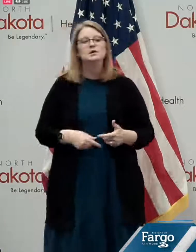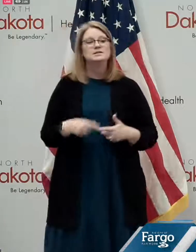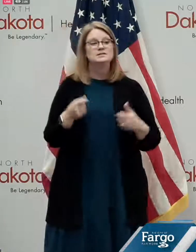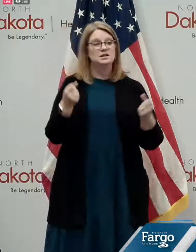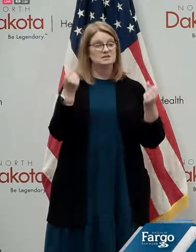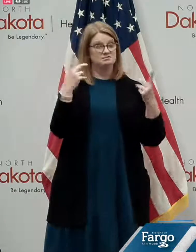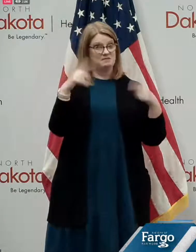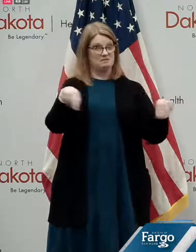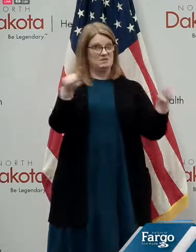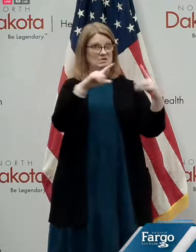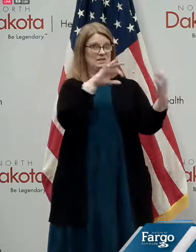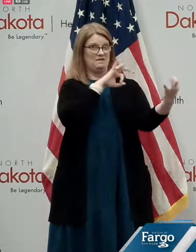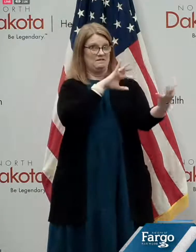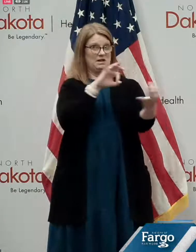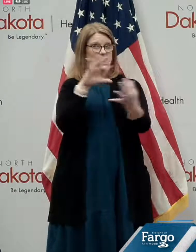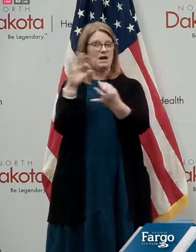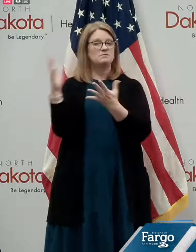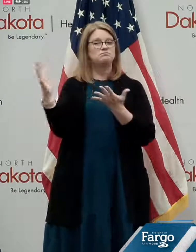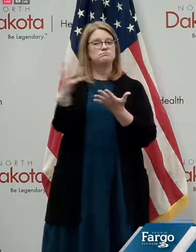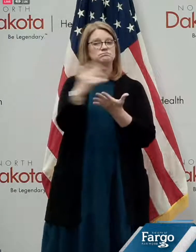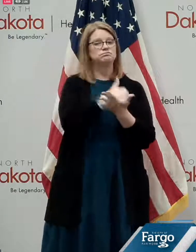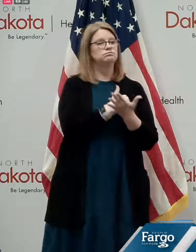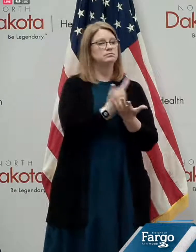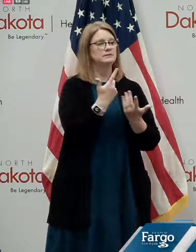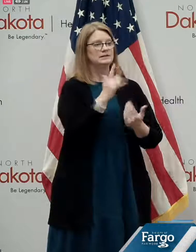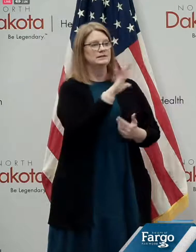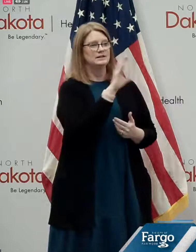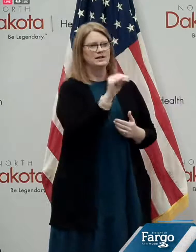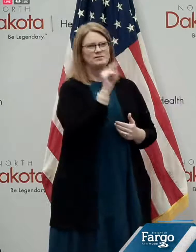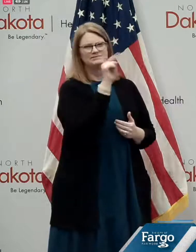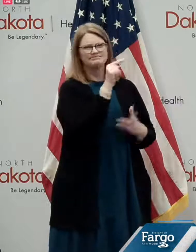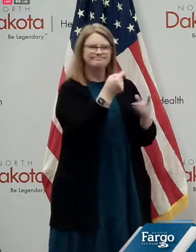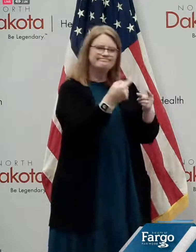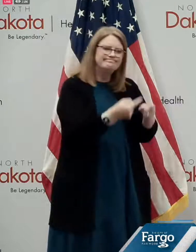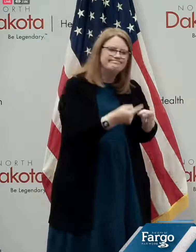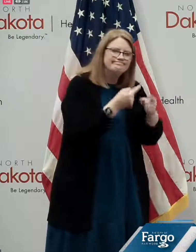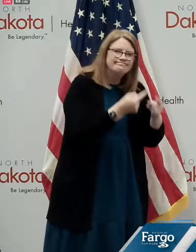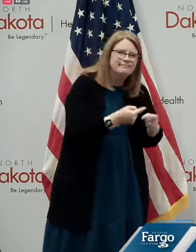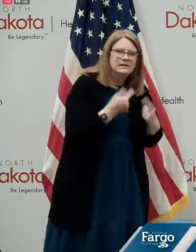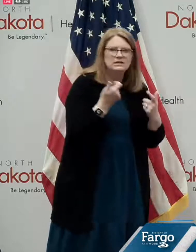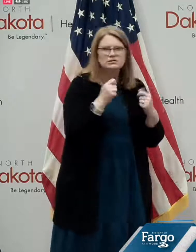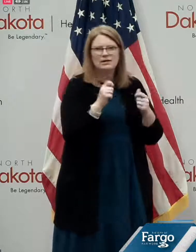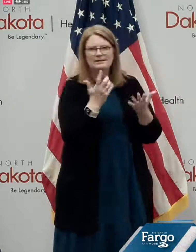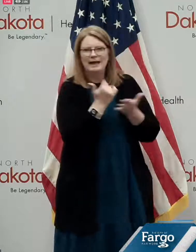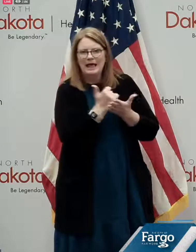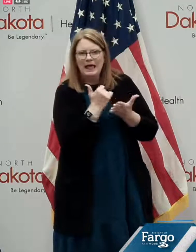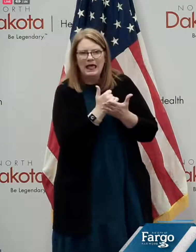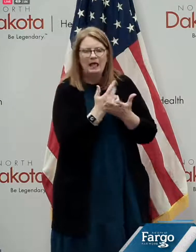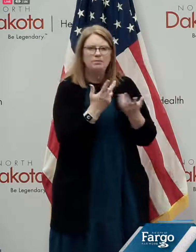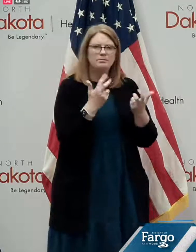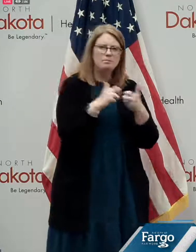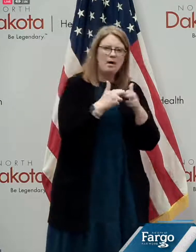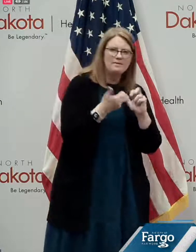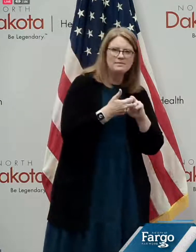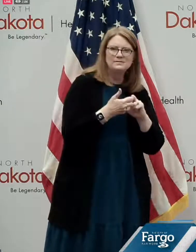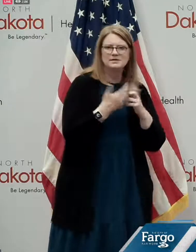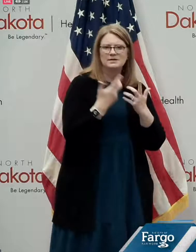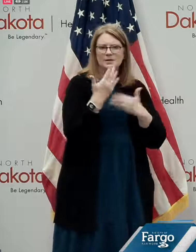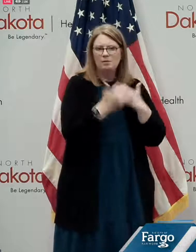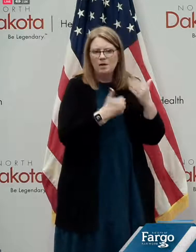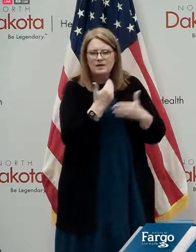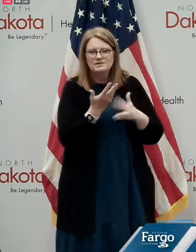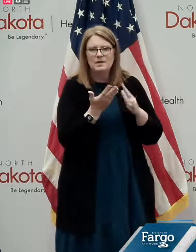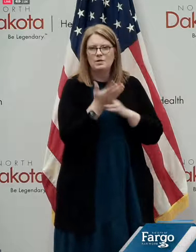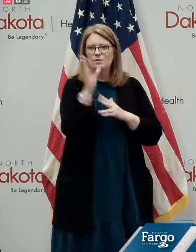here today, we've received information about companies that are struggling, companies that are looking for answers, companies that have trouble with the process through the